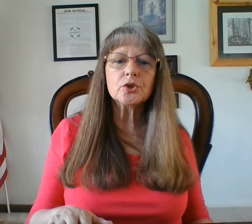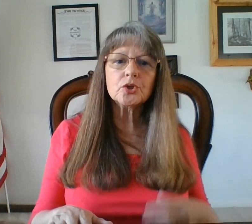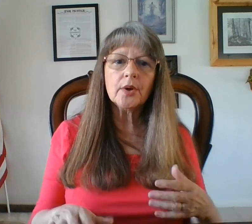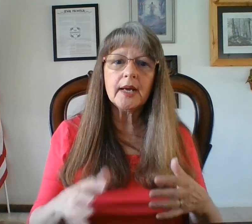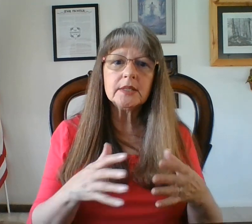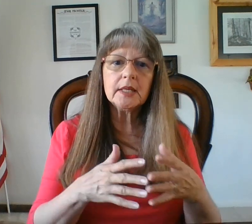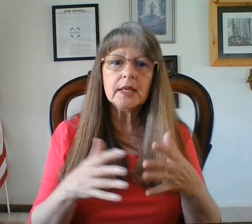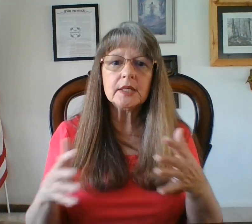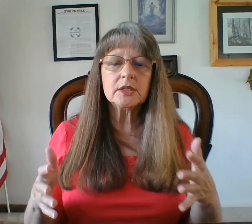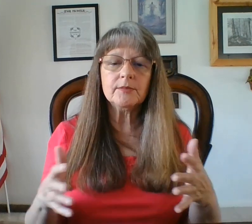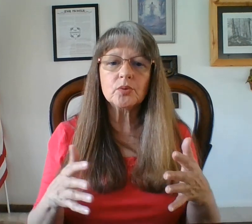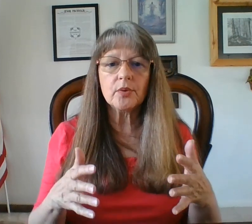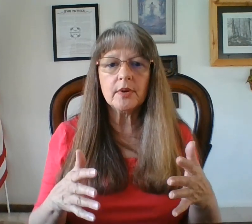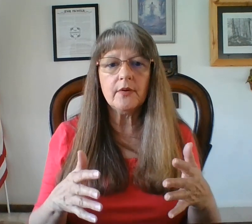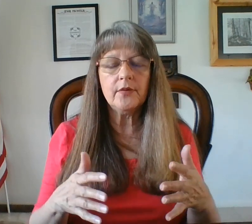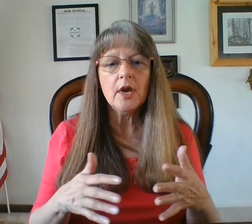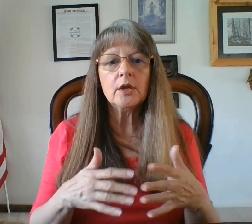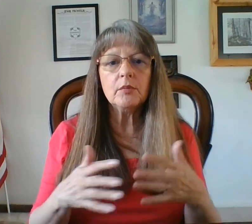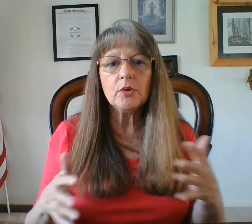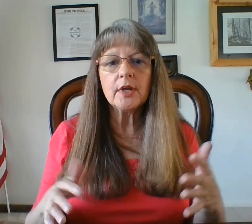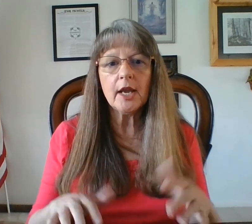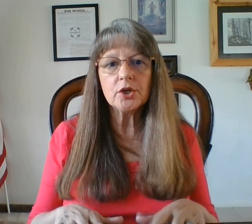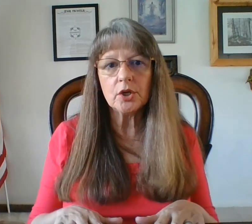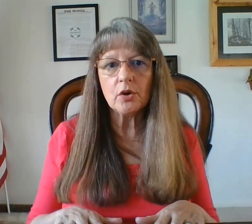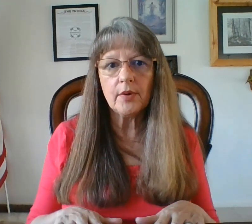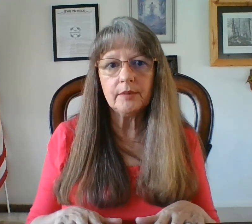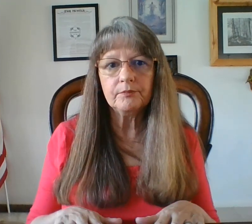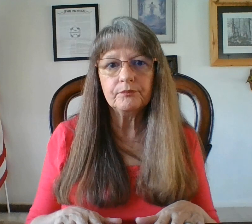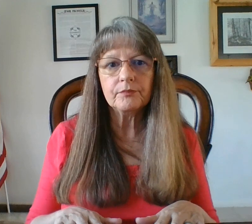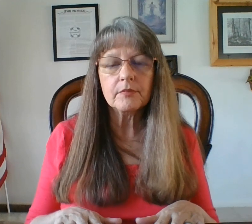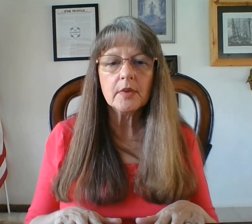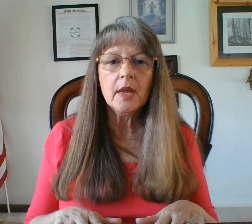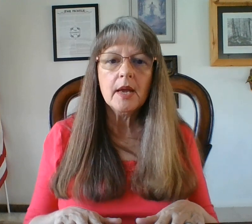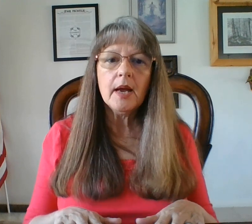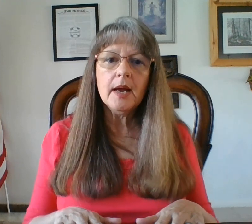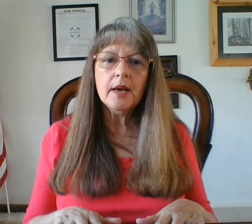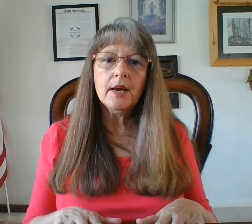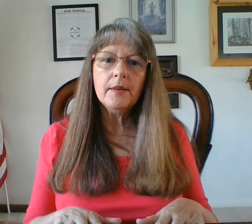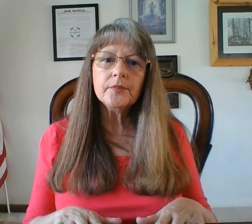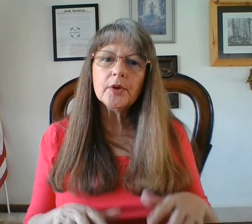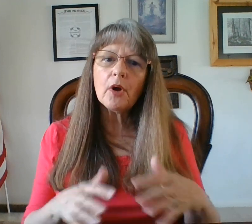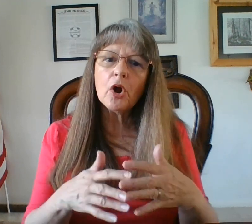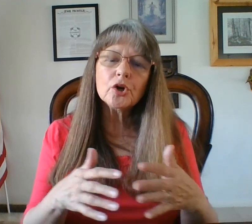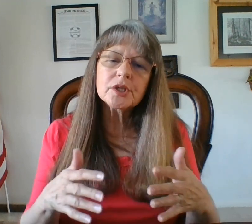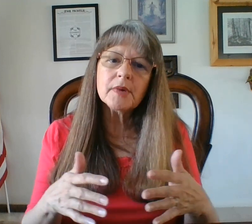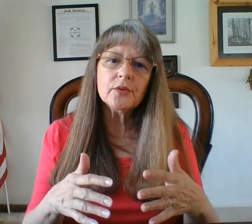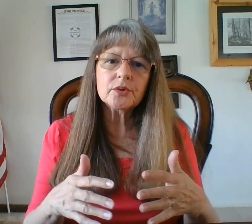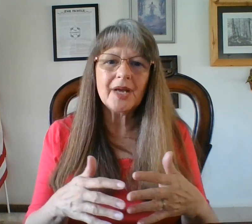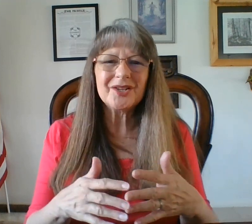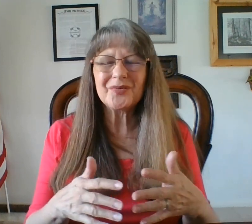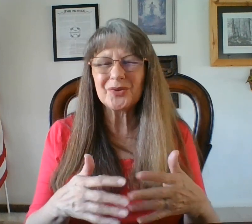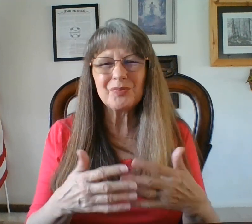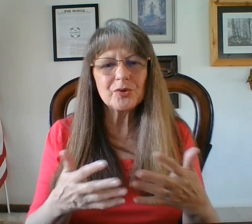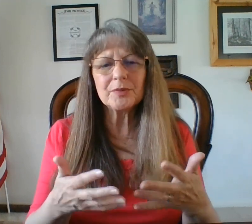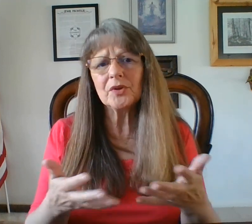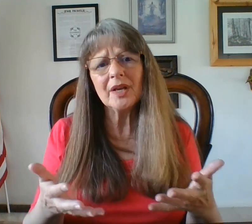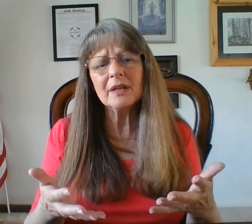just trying to get some sort of communication going. There are some other signs for sports, but they get a little bit